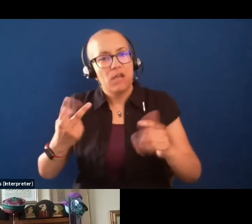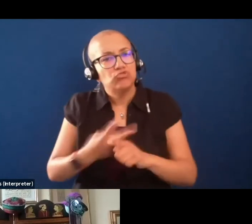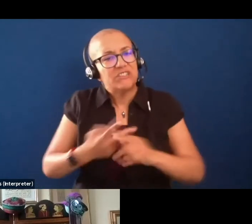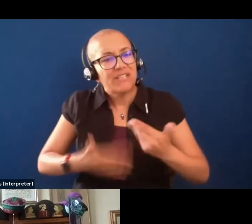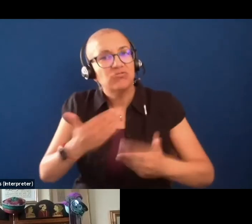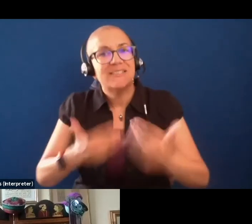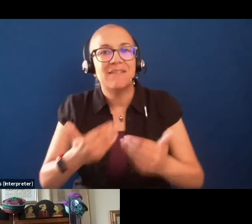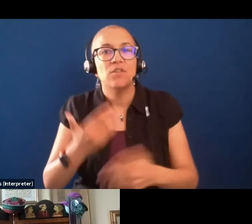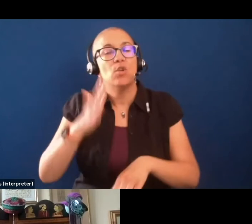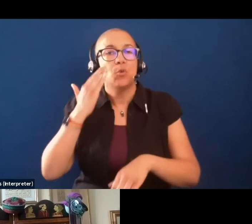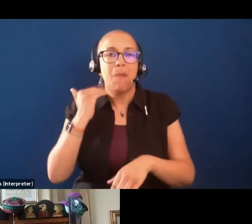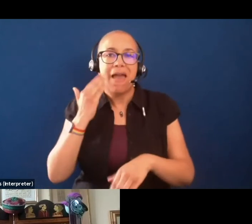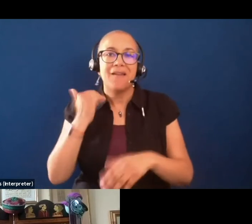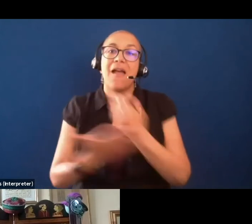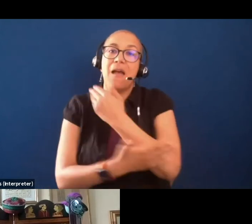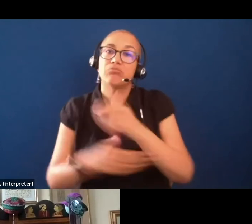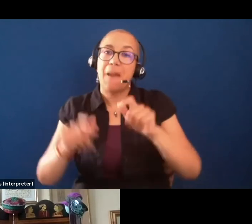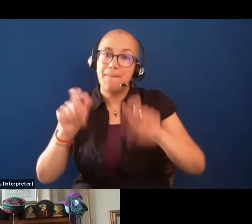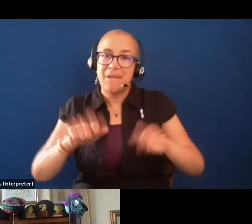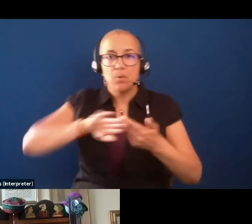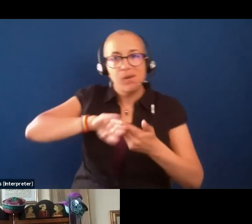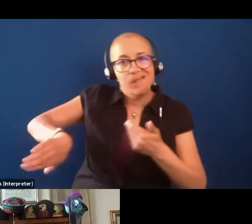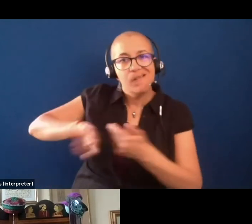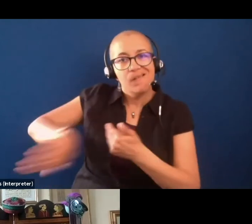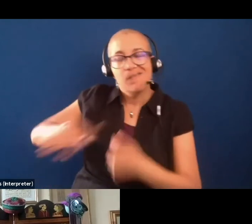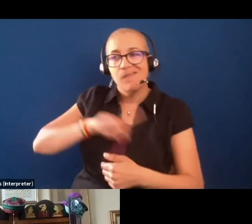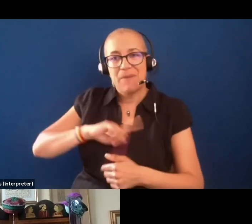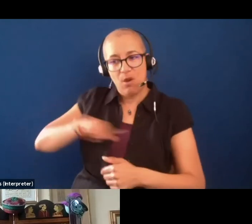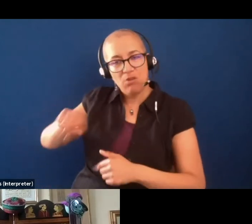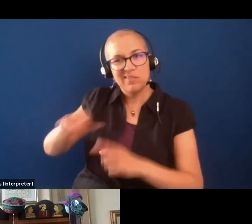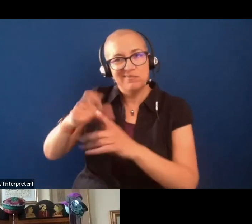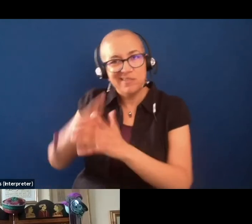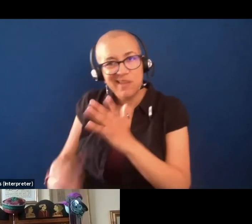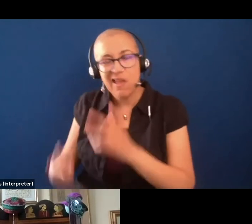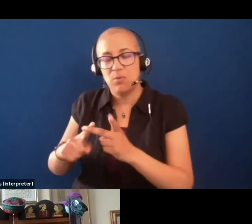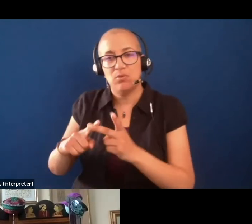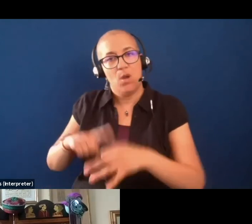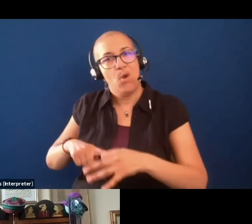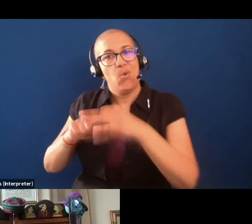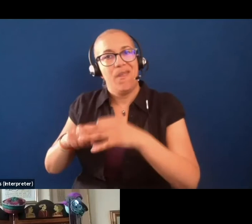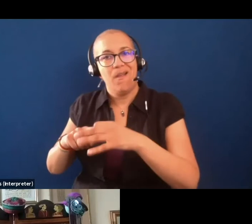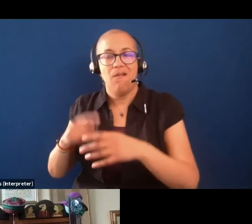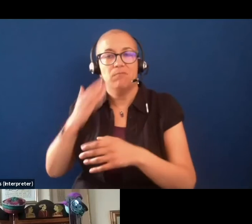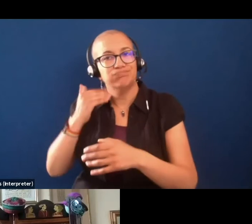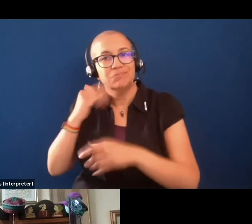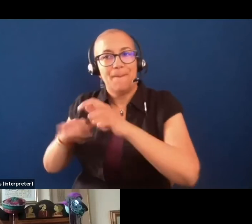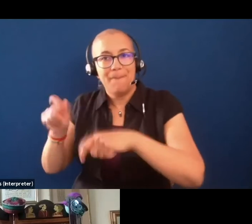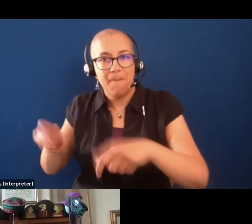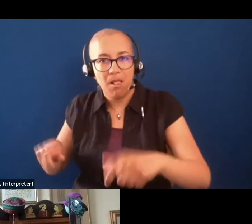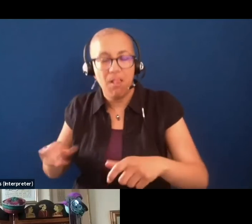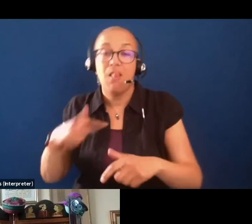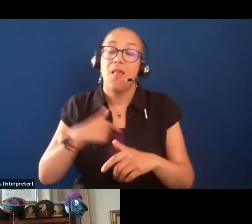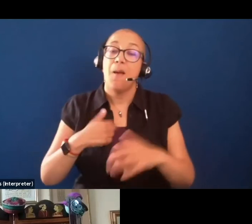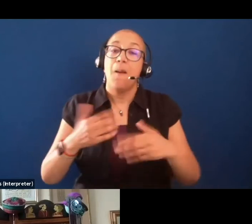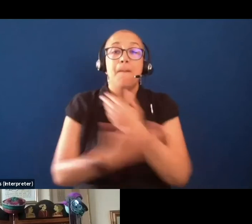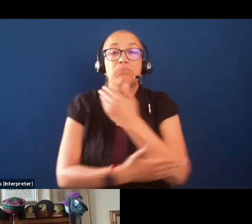who are marginalised further by their identities as queer disabled people, Brownton Abbey twists together a dance